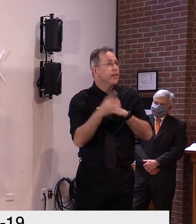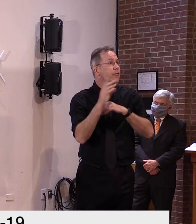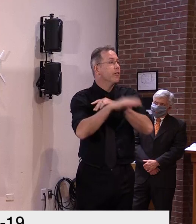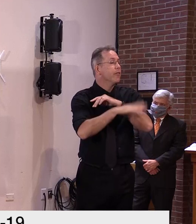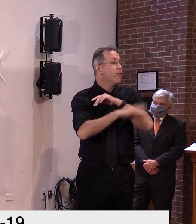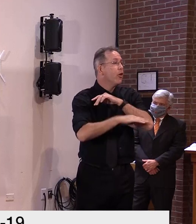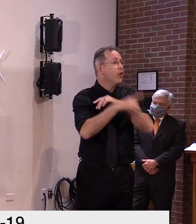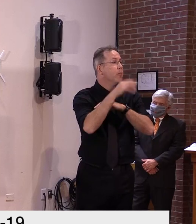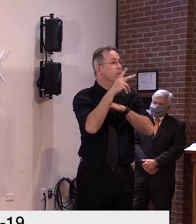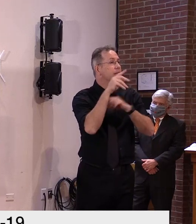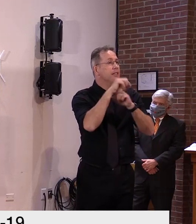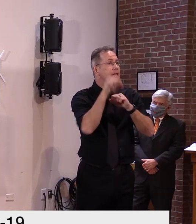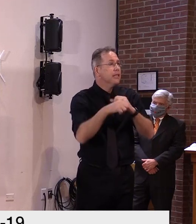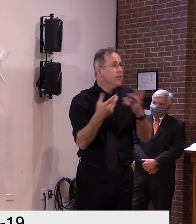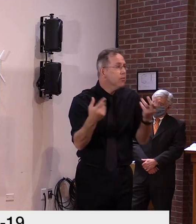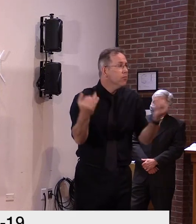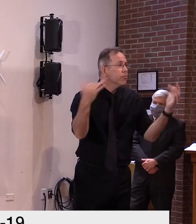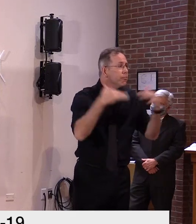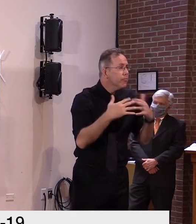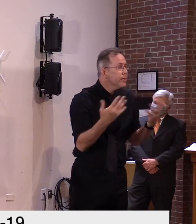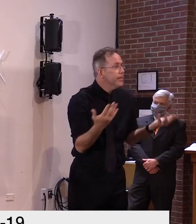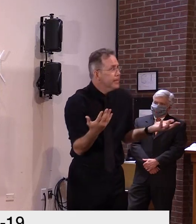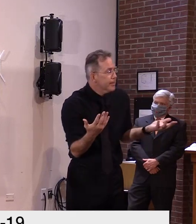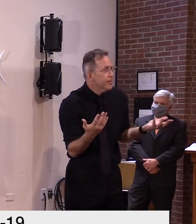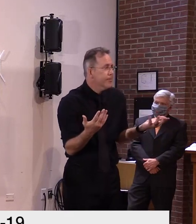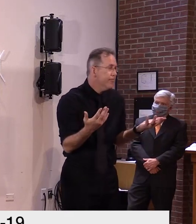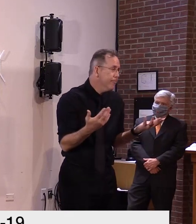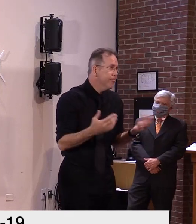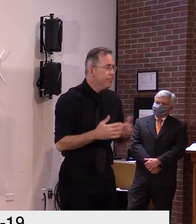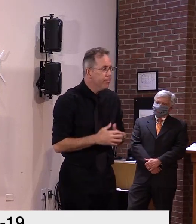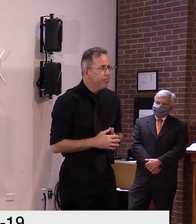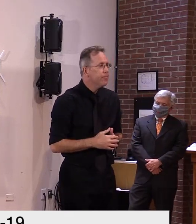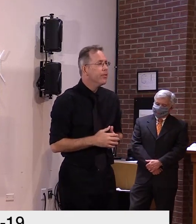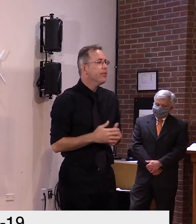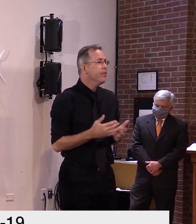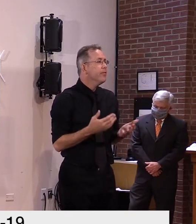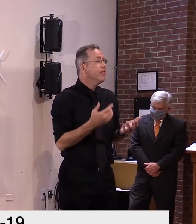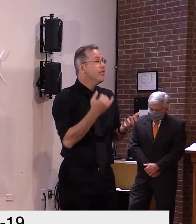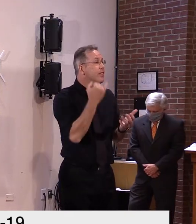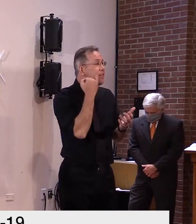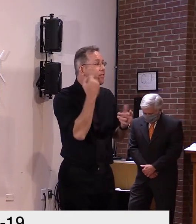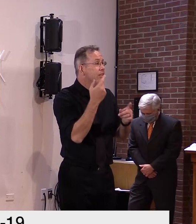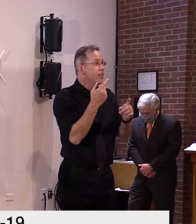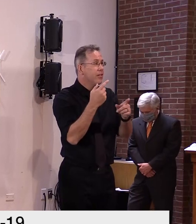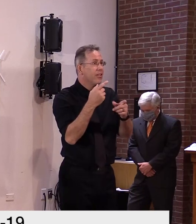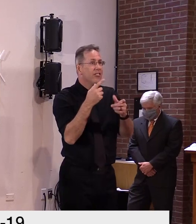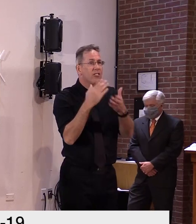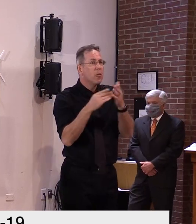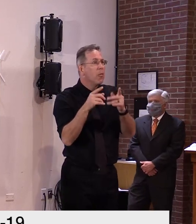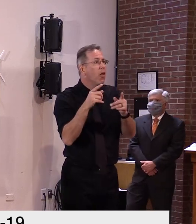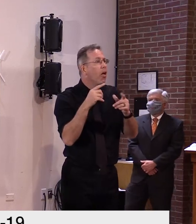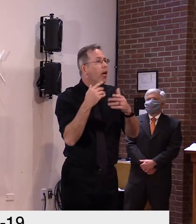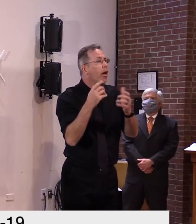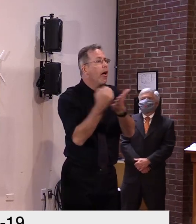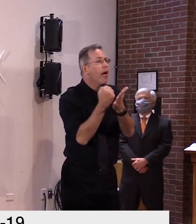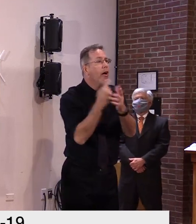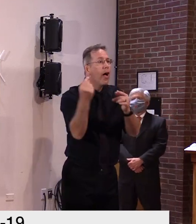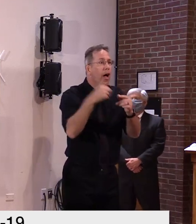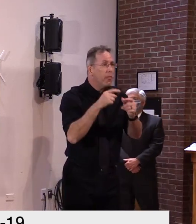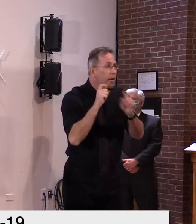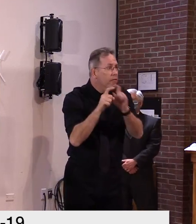But that's all I can tell you. If we listen to Dr. Burks, she was most